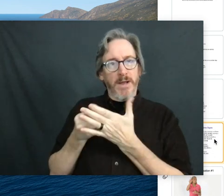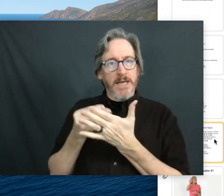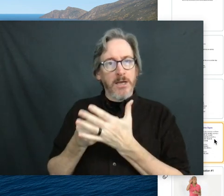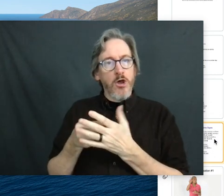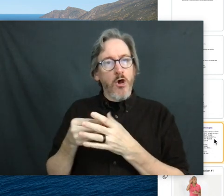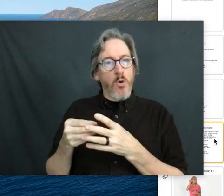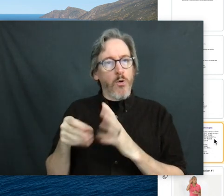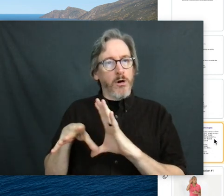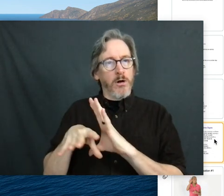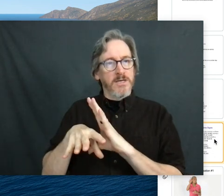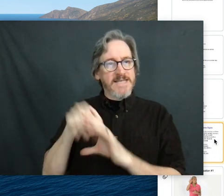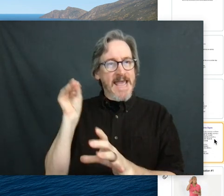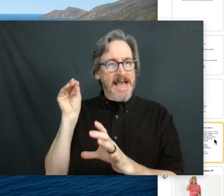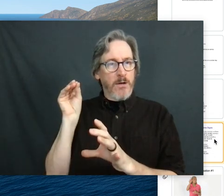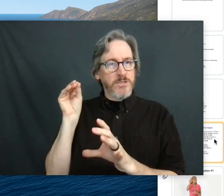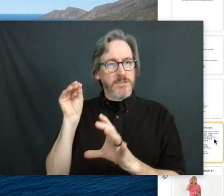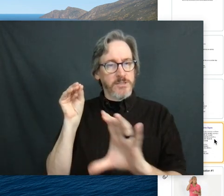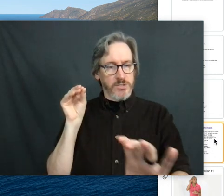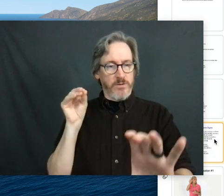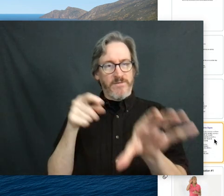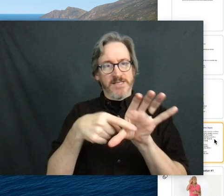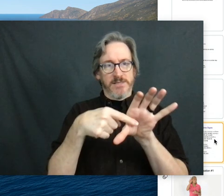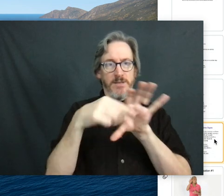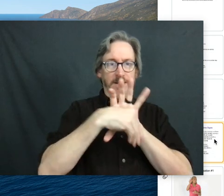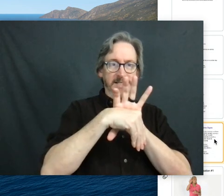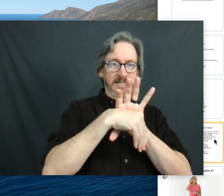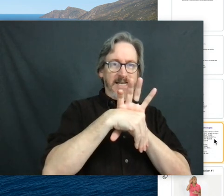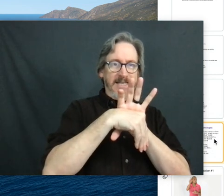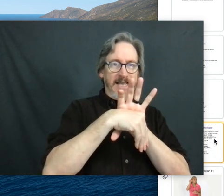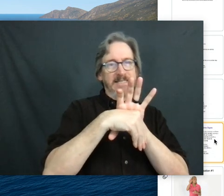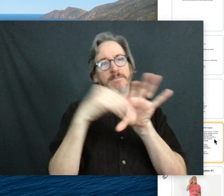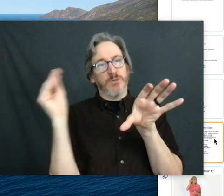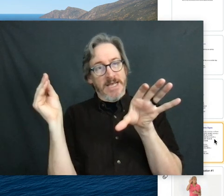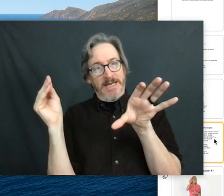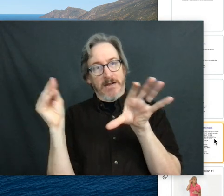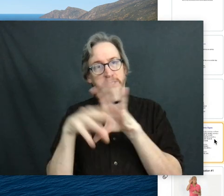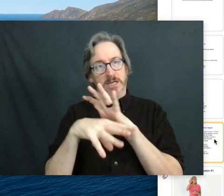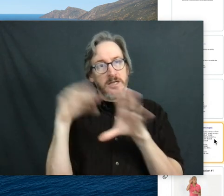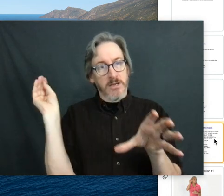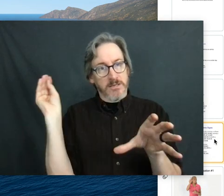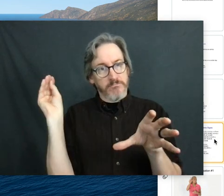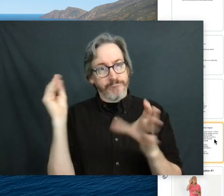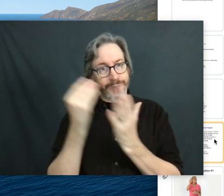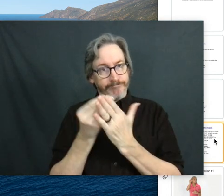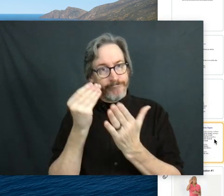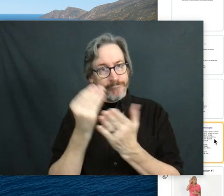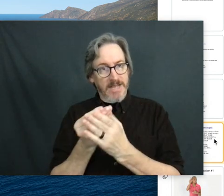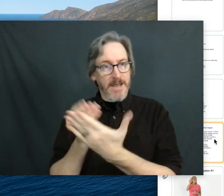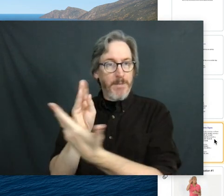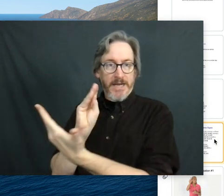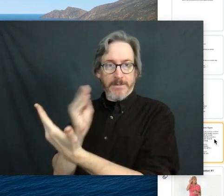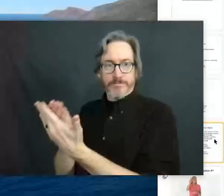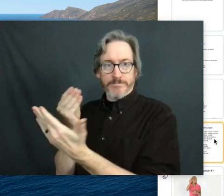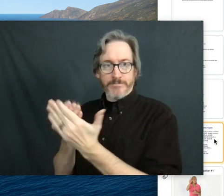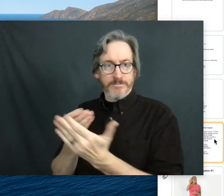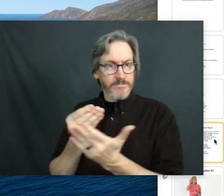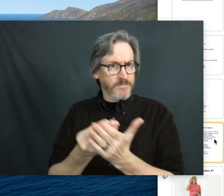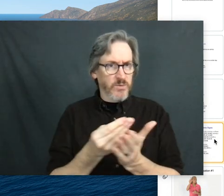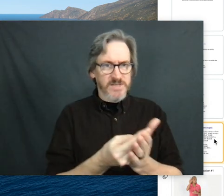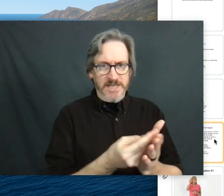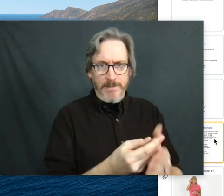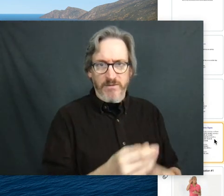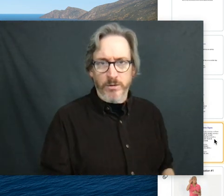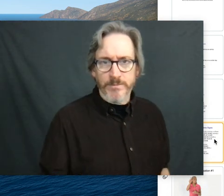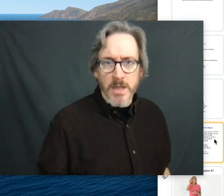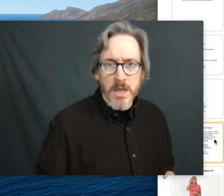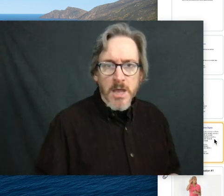withdraw money. Or take out. So if the money's inside the ATM, you take it out. And money. We've